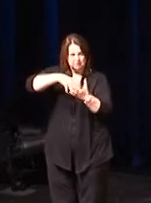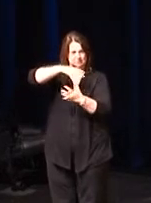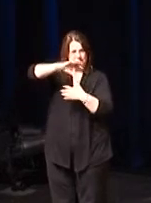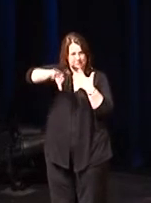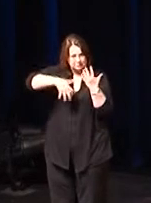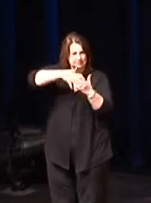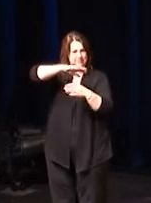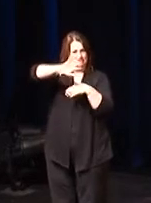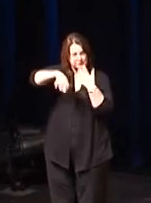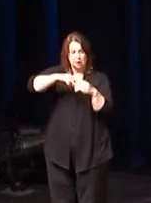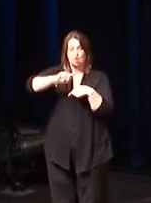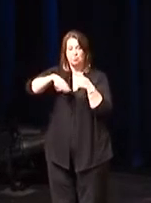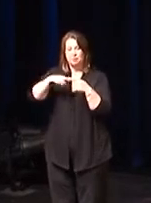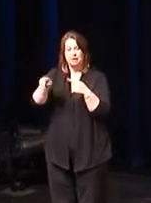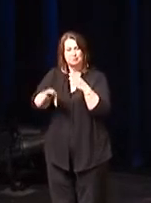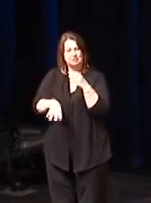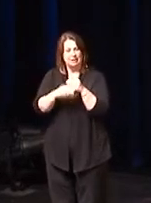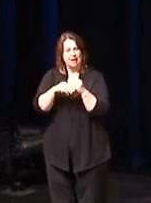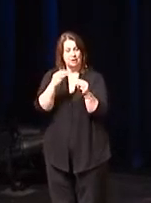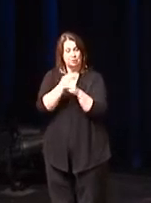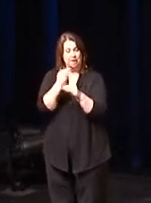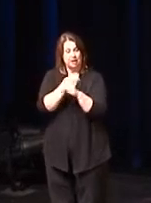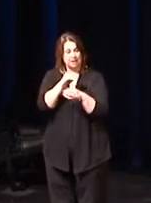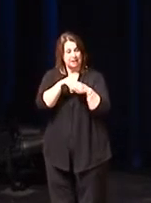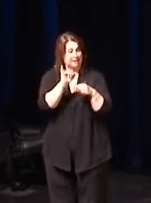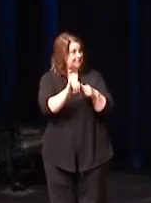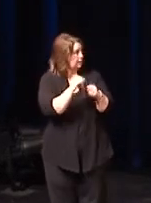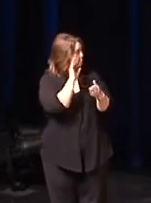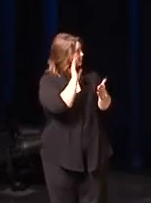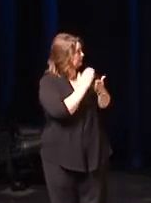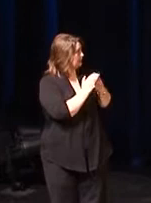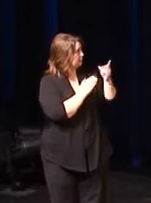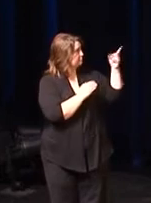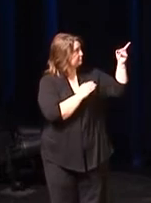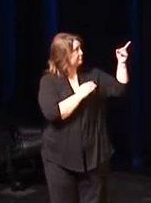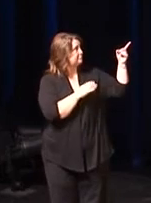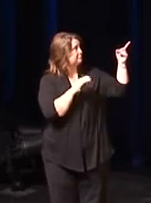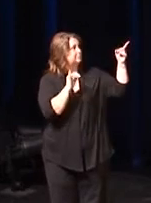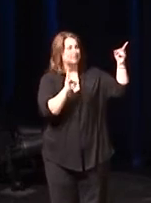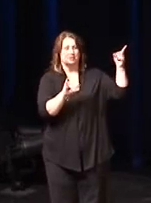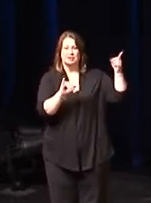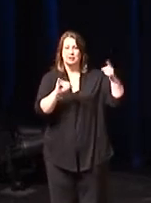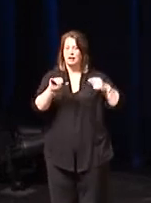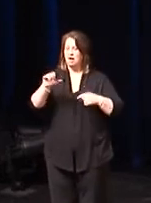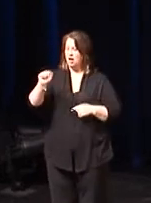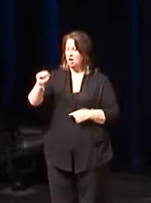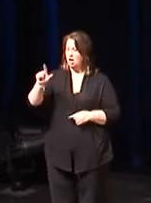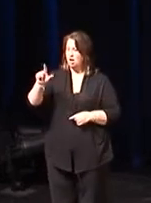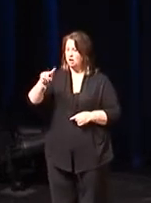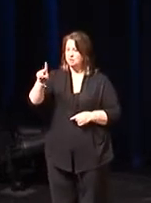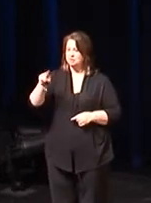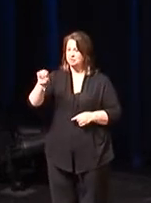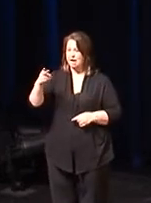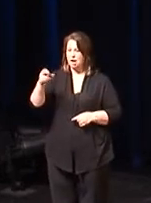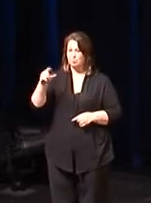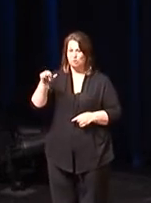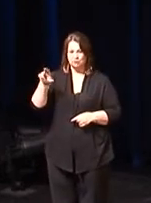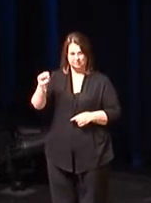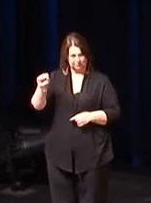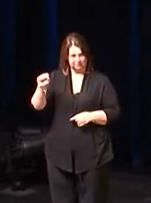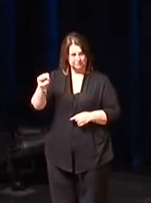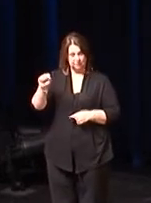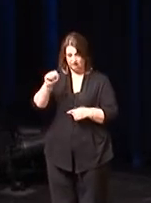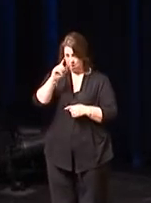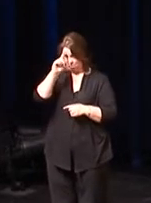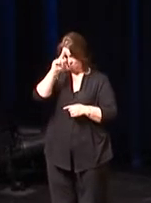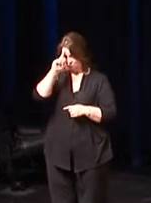putting mathematics into Starry Night. There's also a type of Alzheimer's that has the frontal cortex as the brain's executive